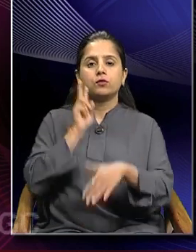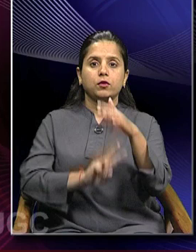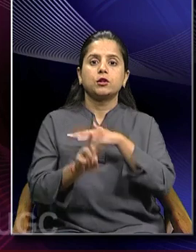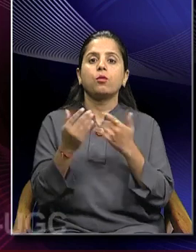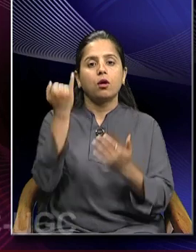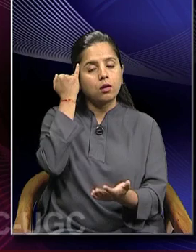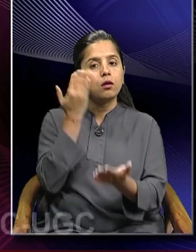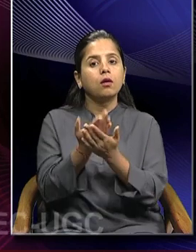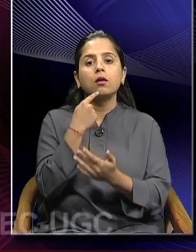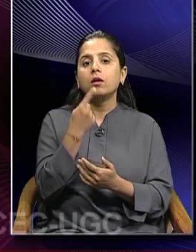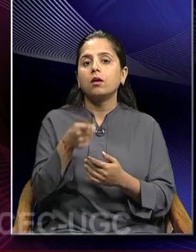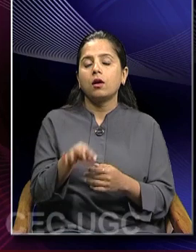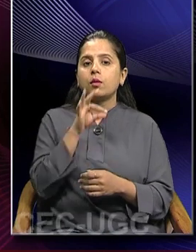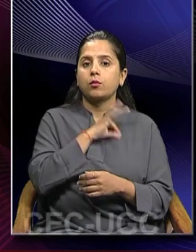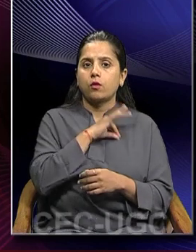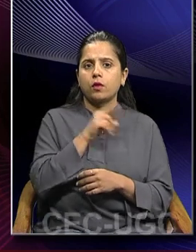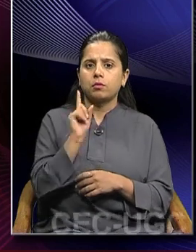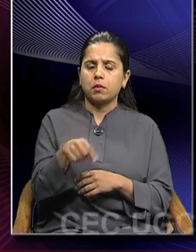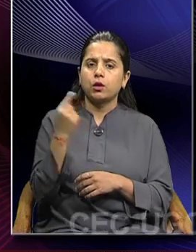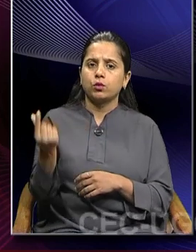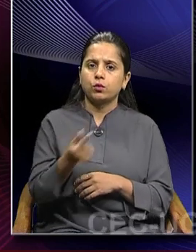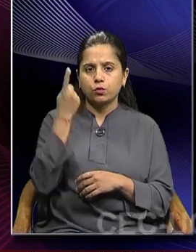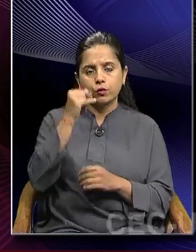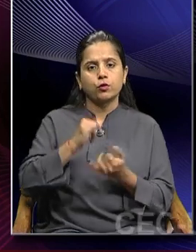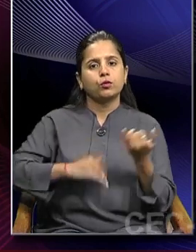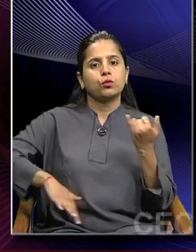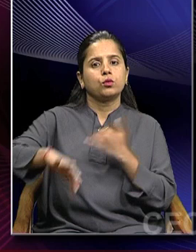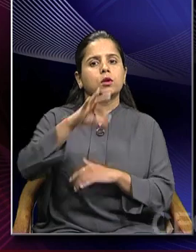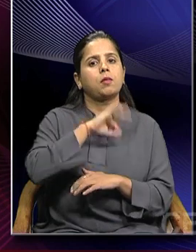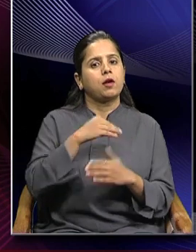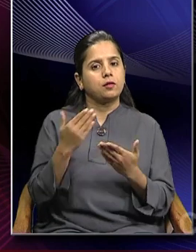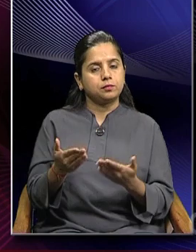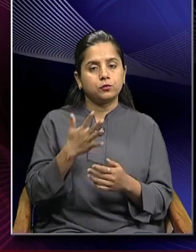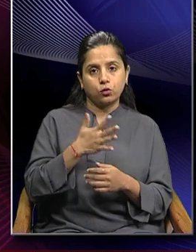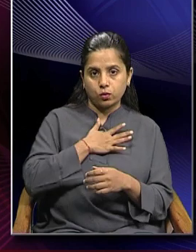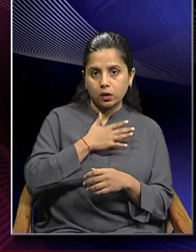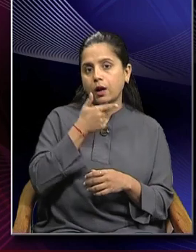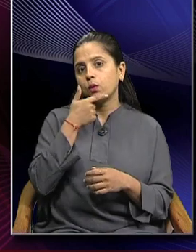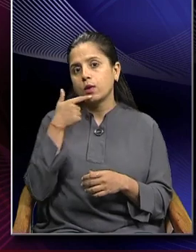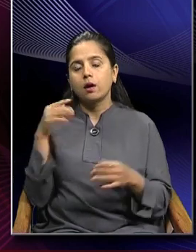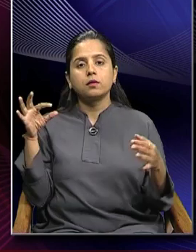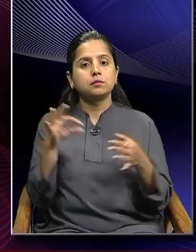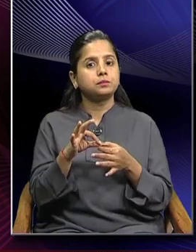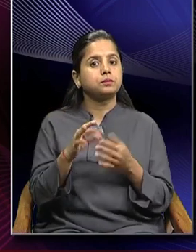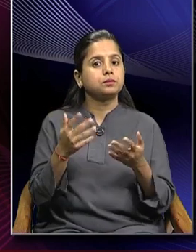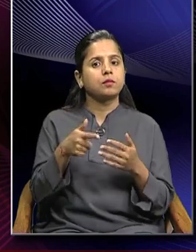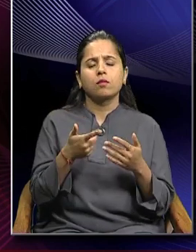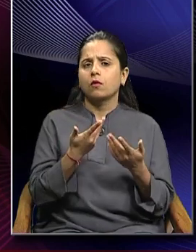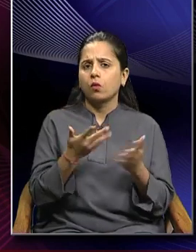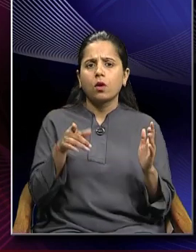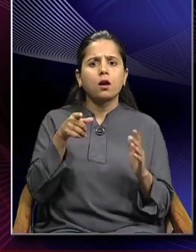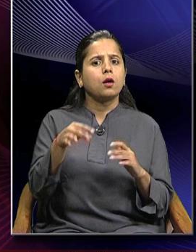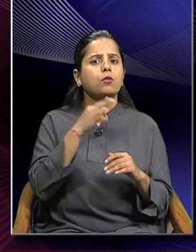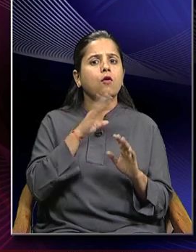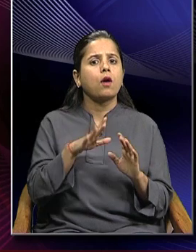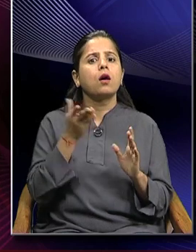suggests that profit should be used for social benefit. So green and red is connected like this, that whatever profit we are